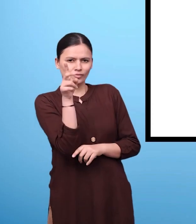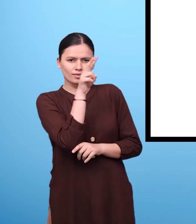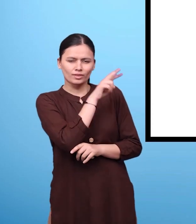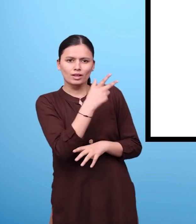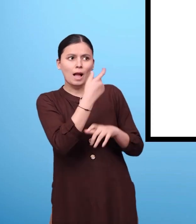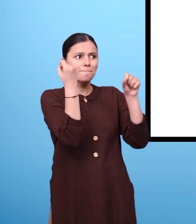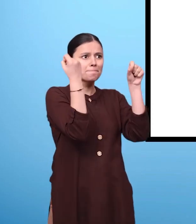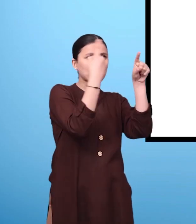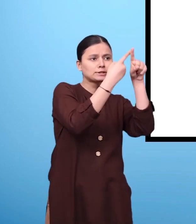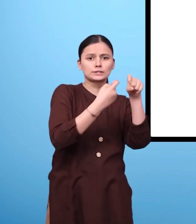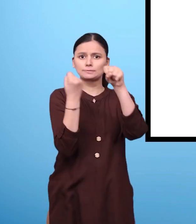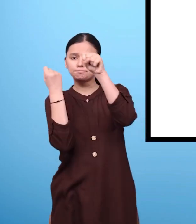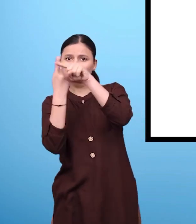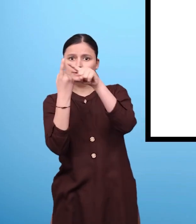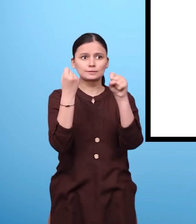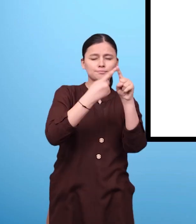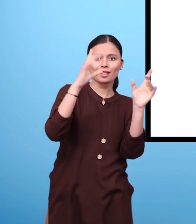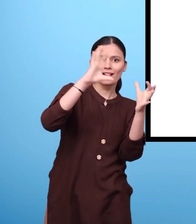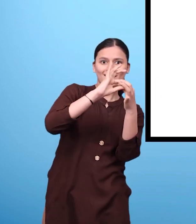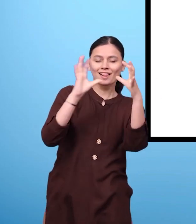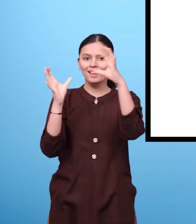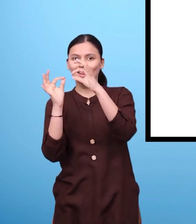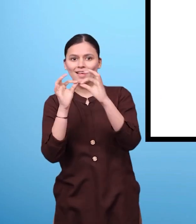Match the musical instruments and objects